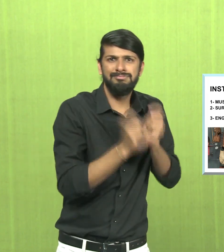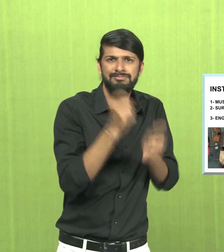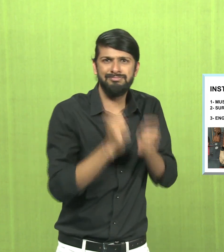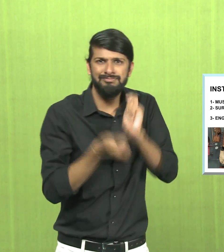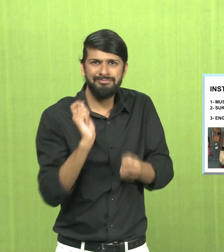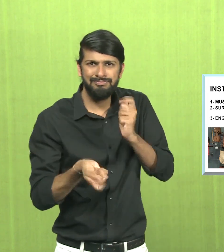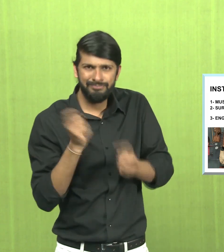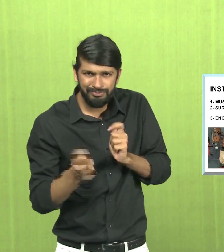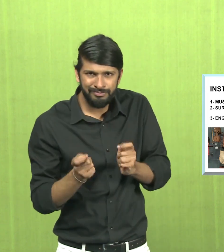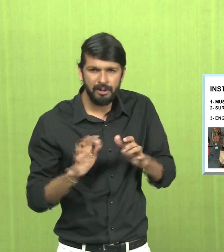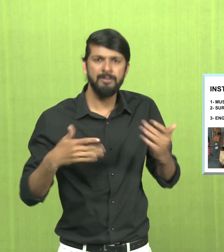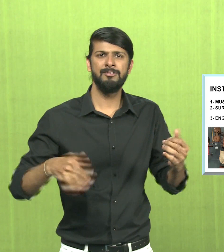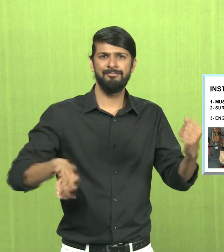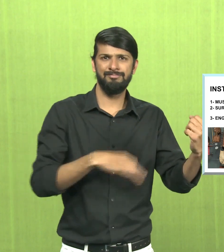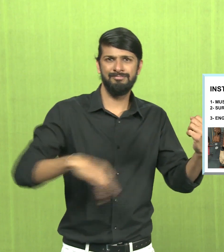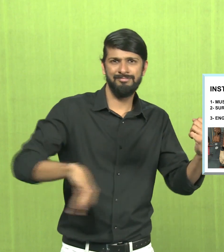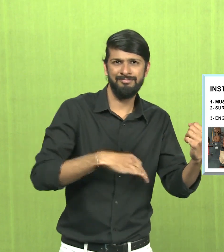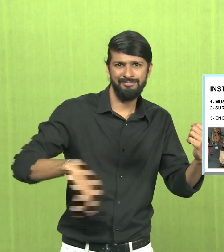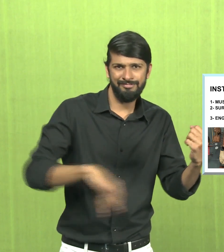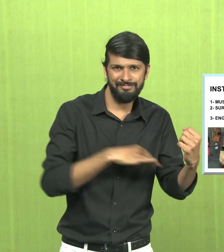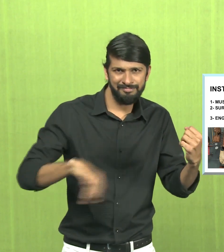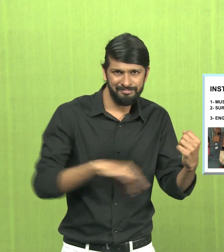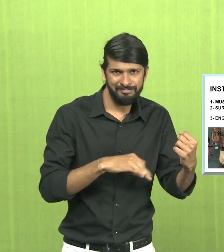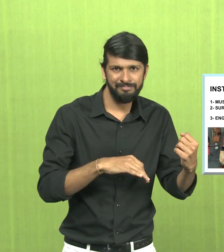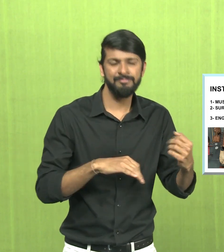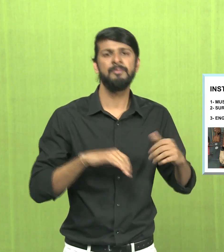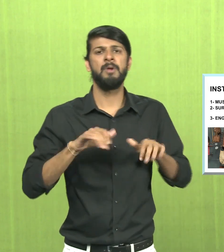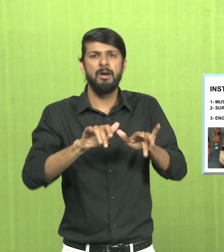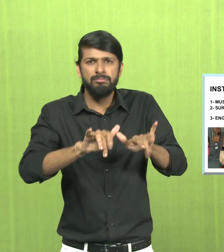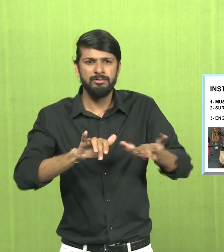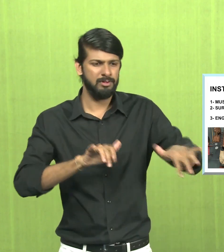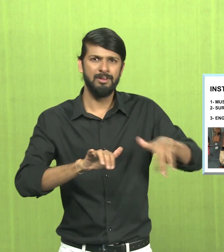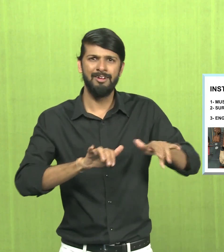instrument like the drums, guitar, keyboard, etc.